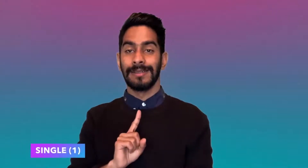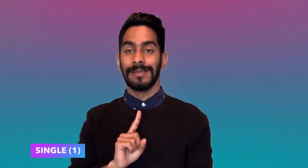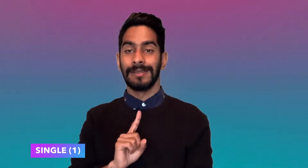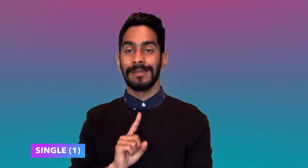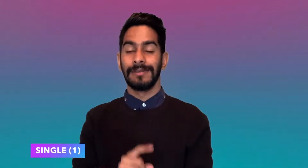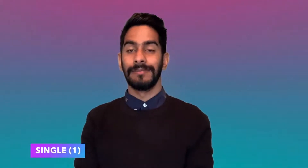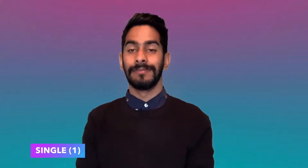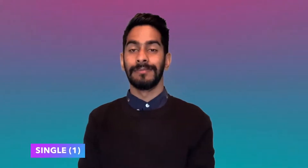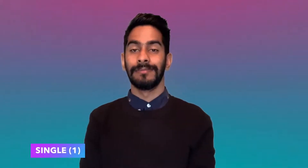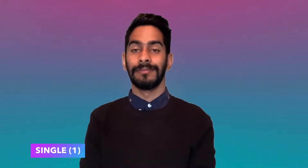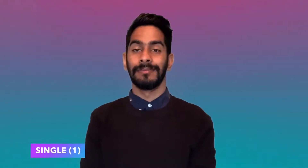Single.